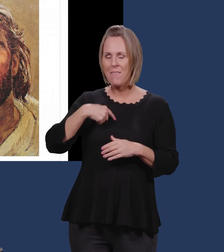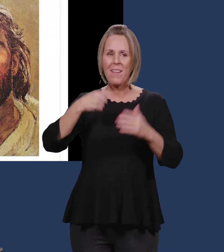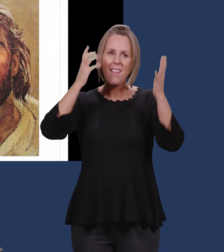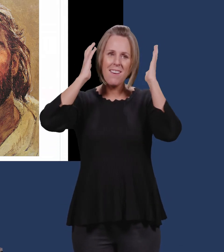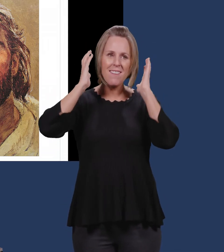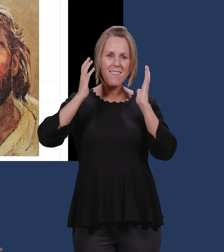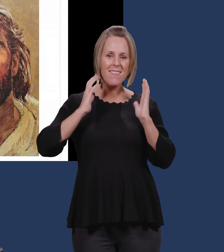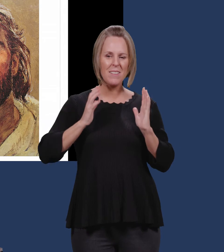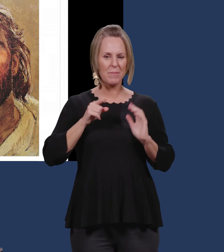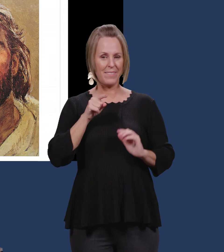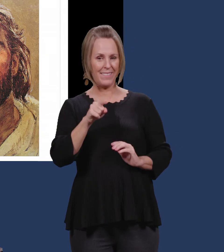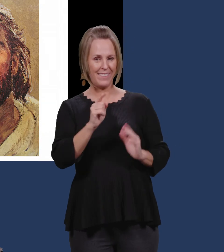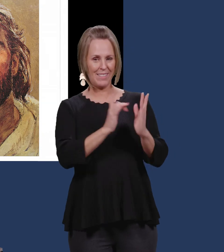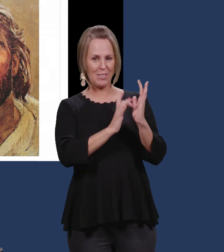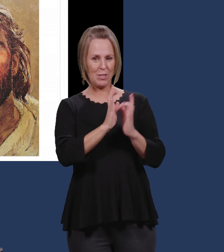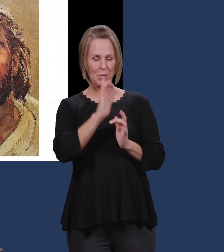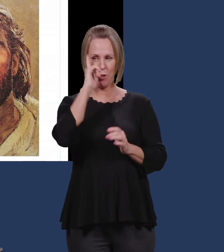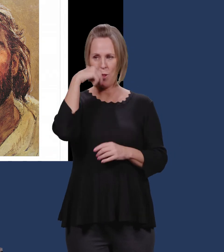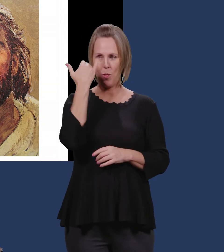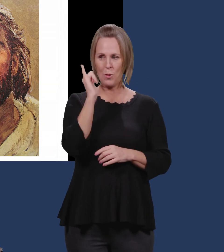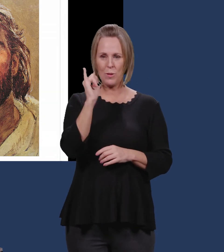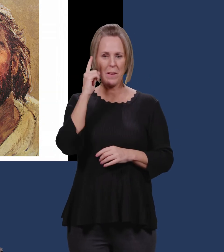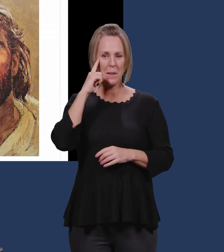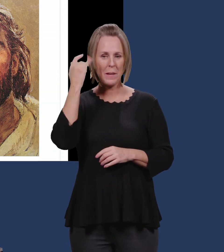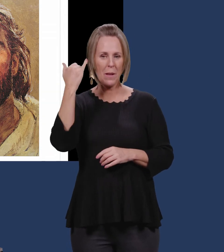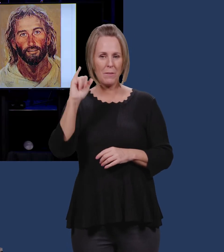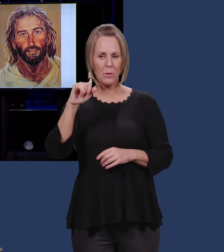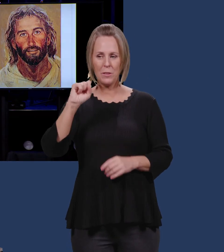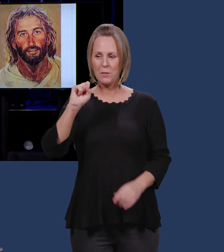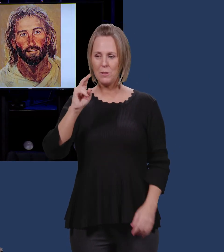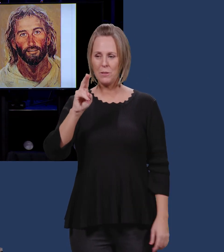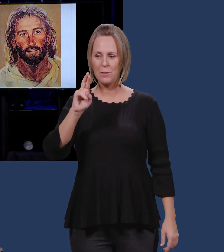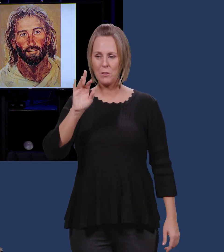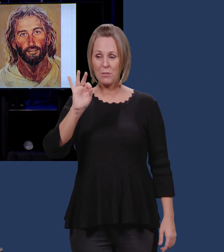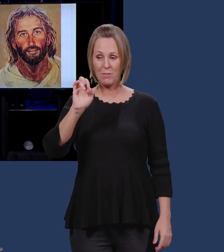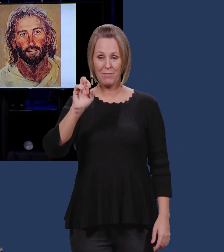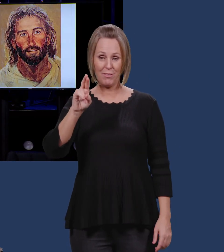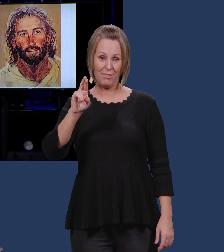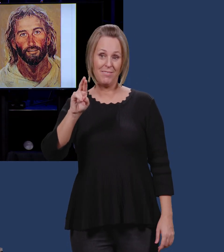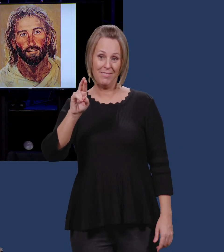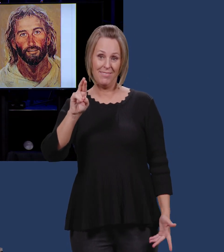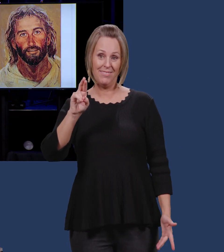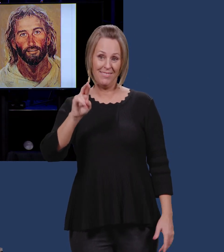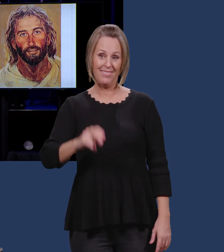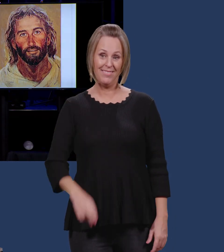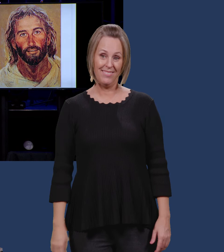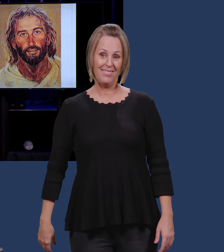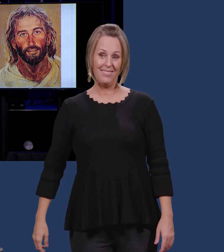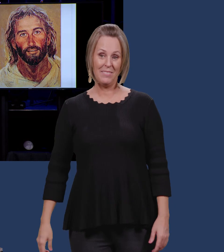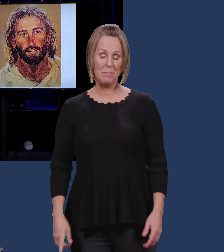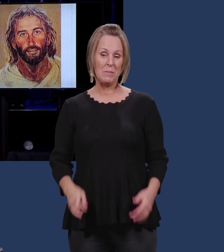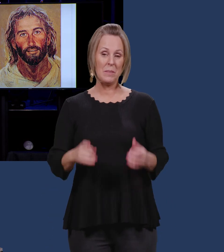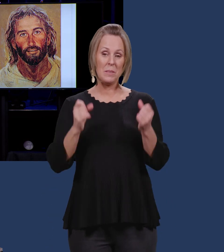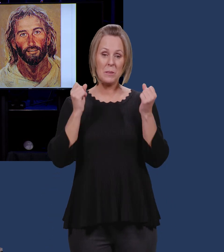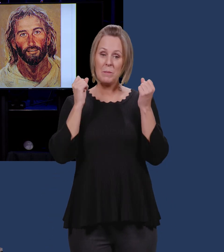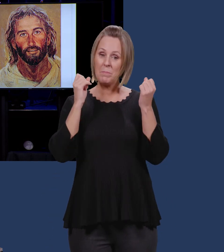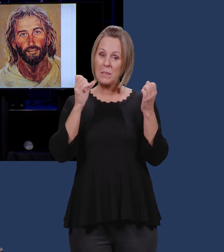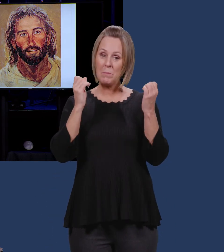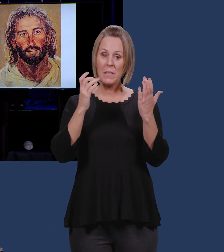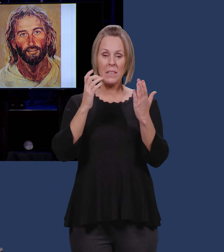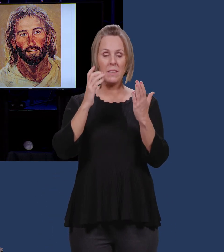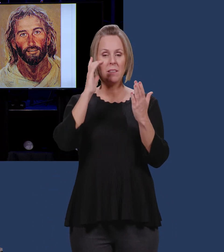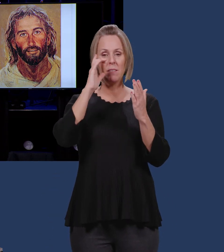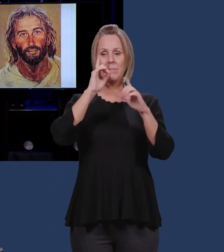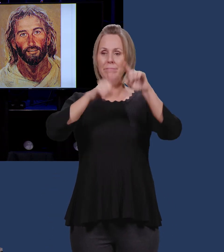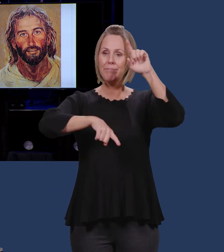this Jesus, he looks like a California surfer, doesn't he? But there's all kinds of Jesuses